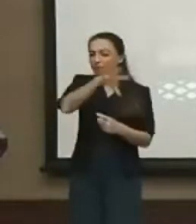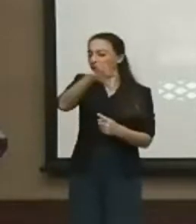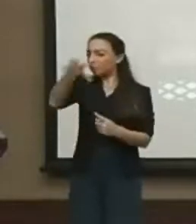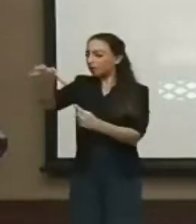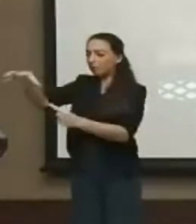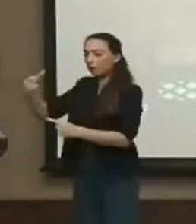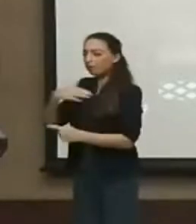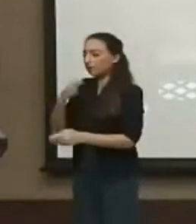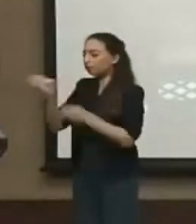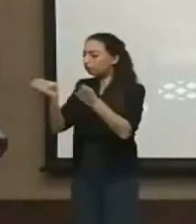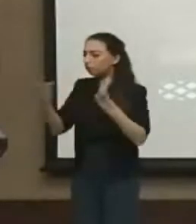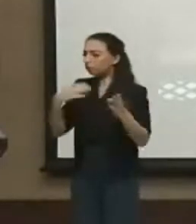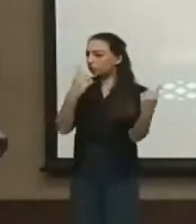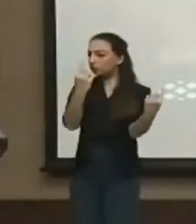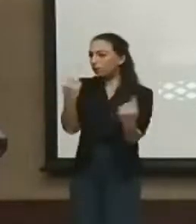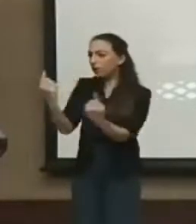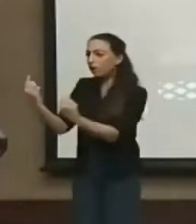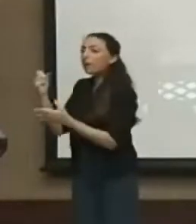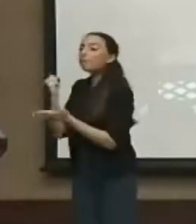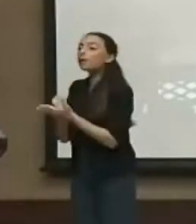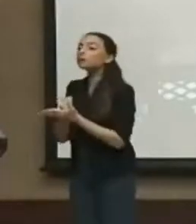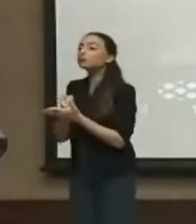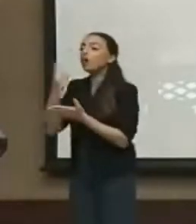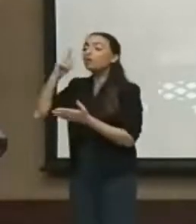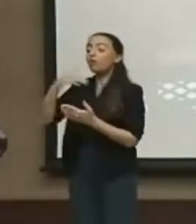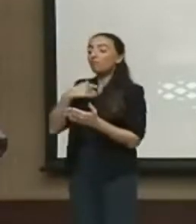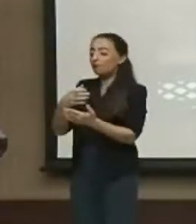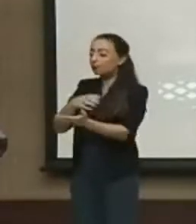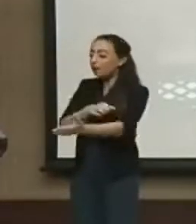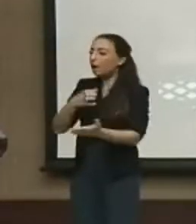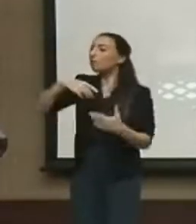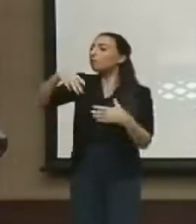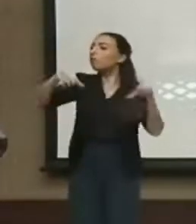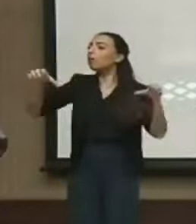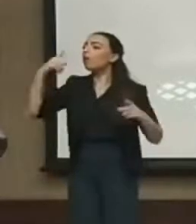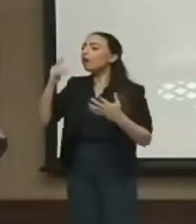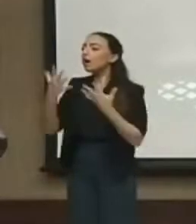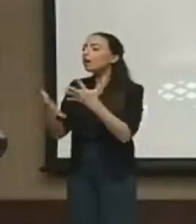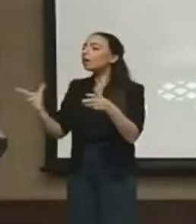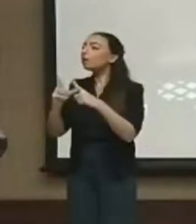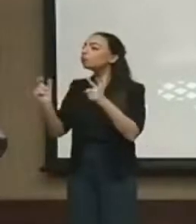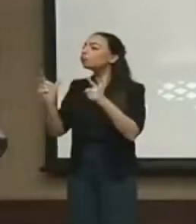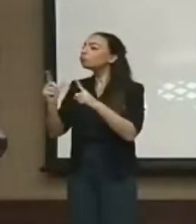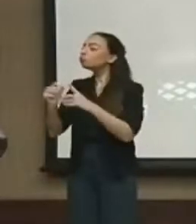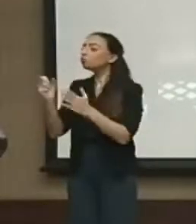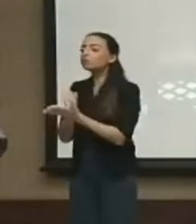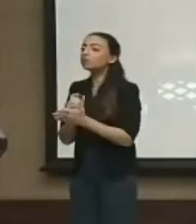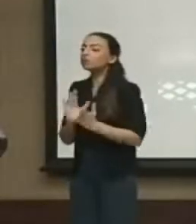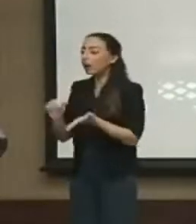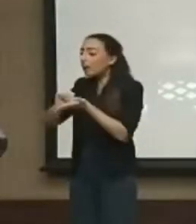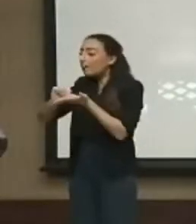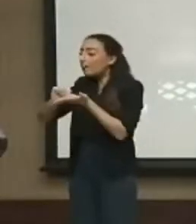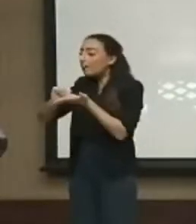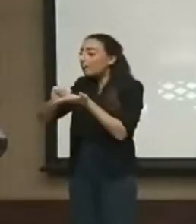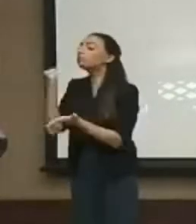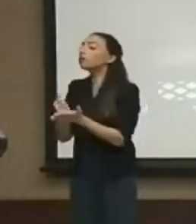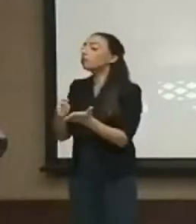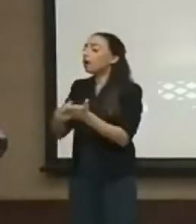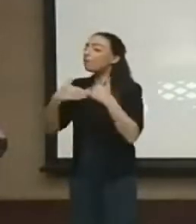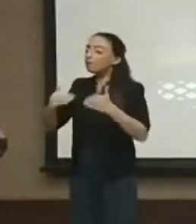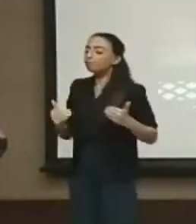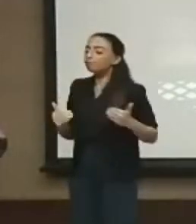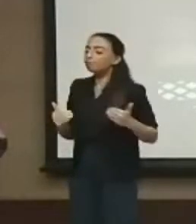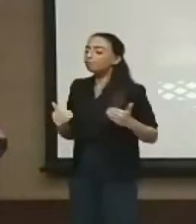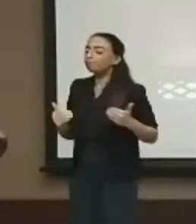to be like in the government and be empowered to be able to do things. And we need to take that